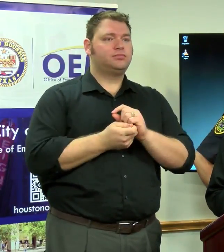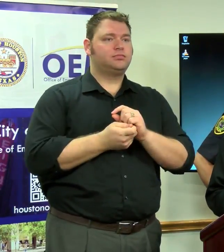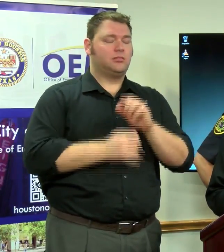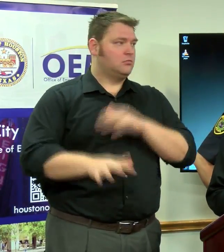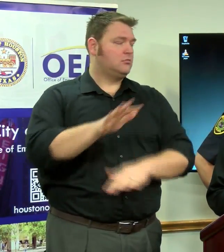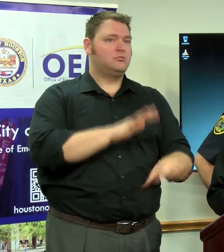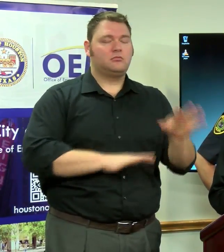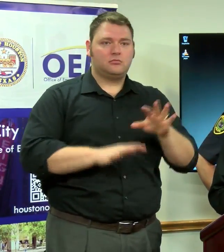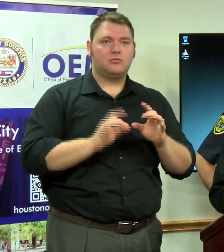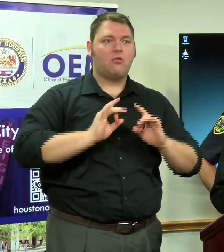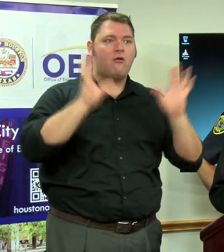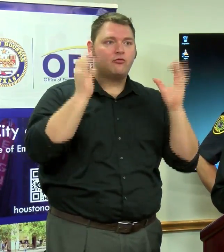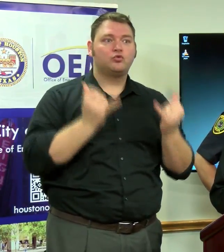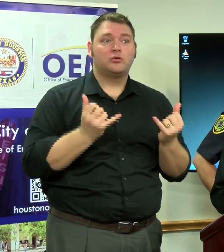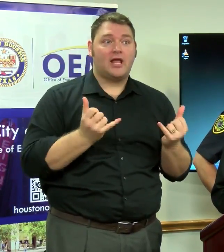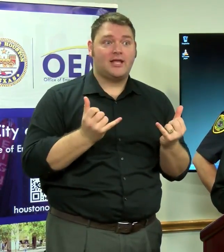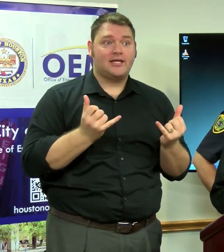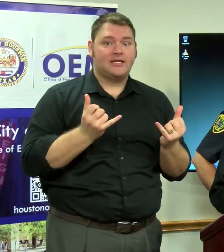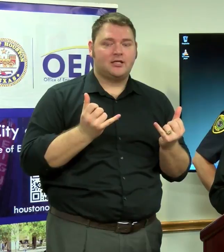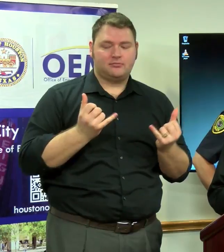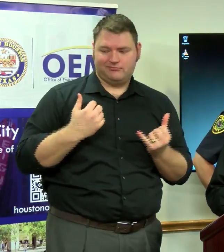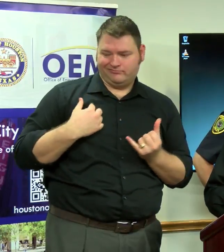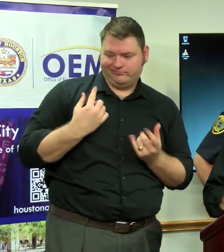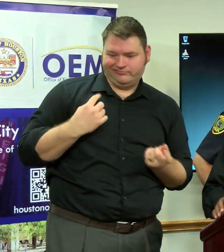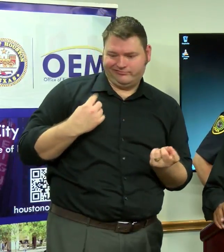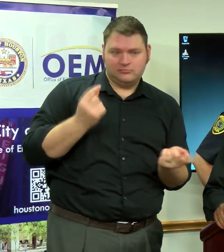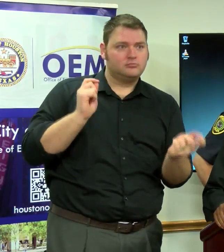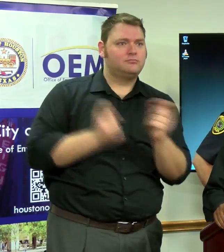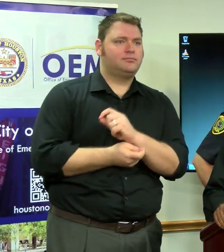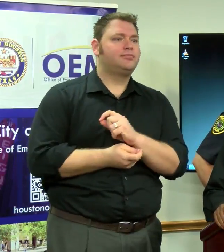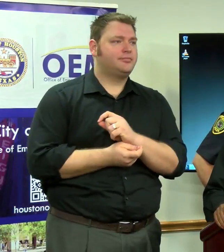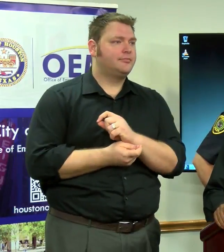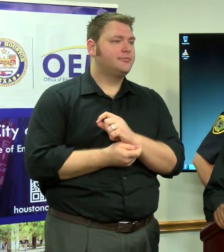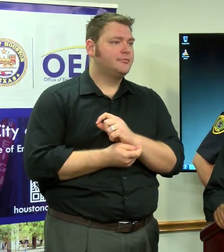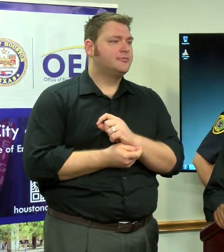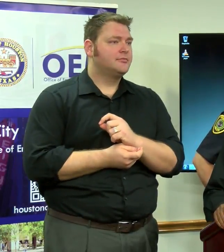today. And so what we want to do is to make it